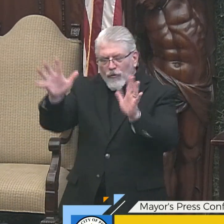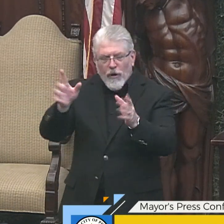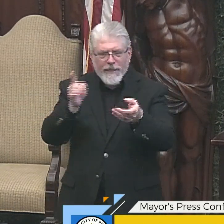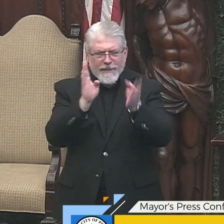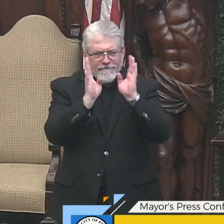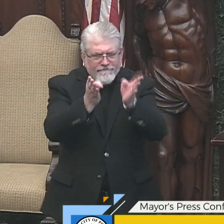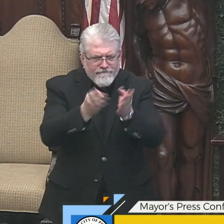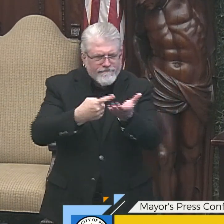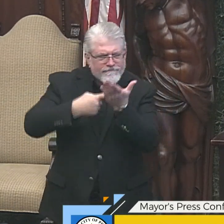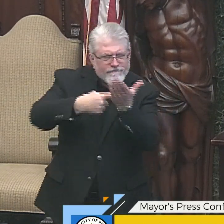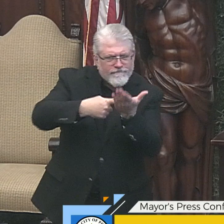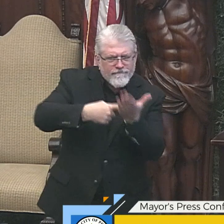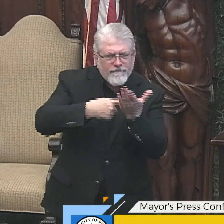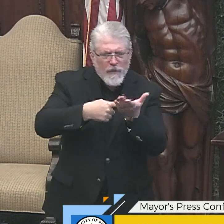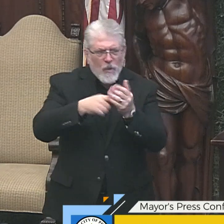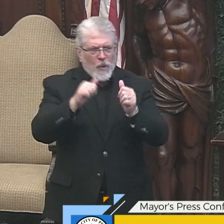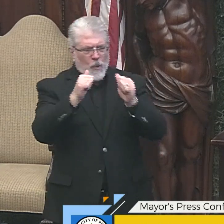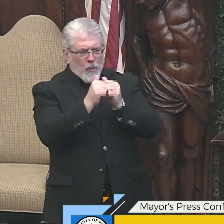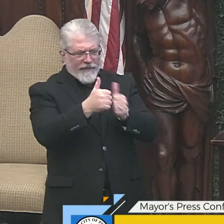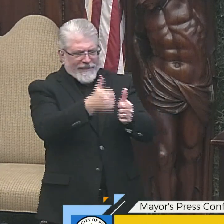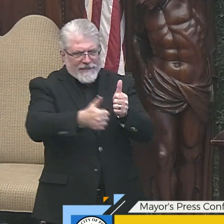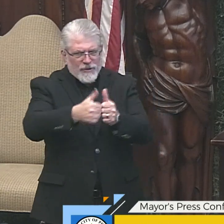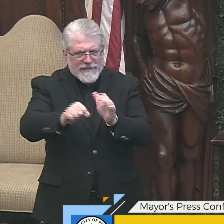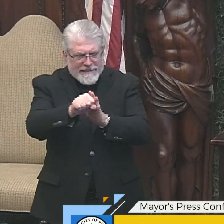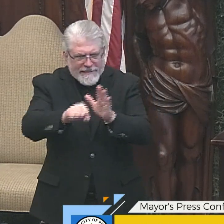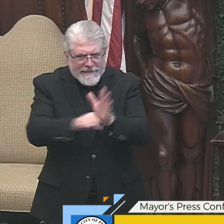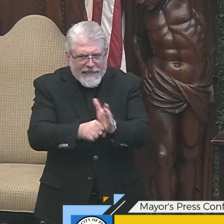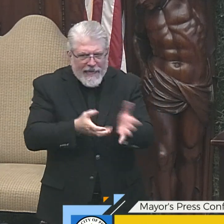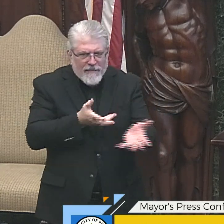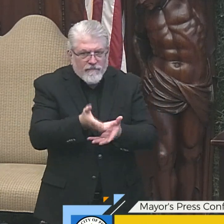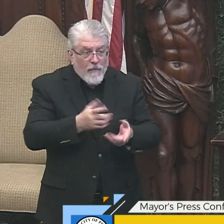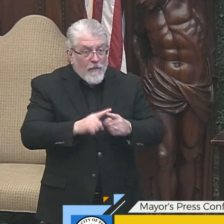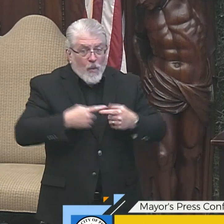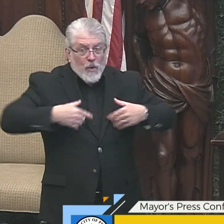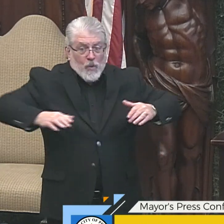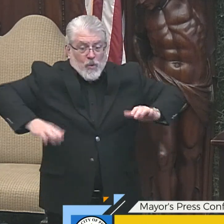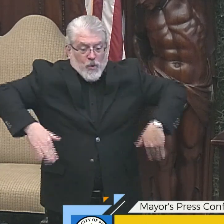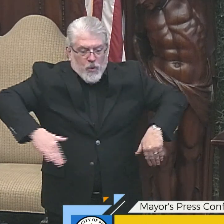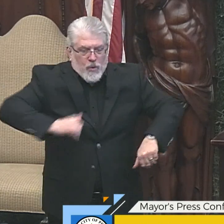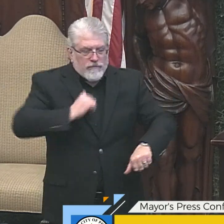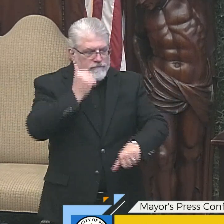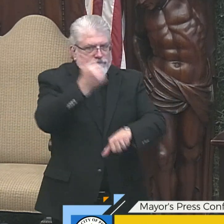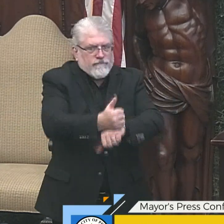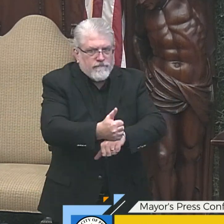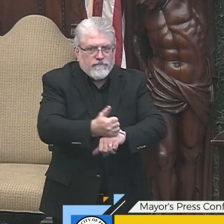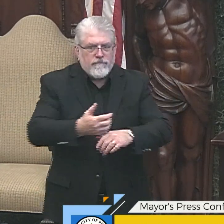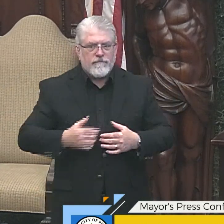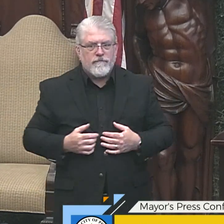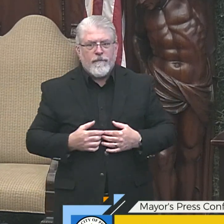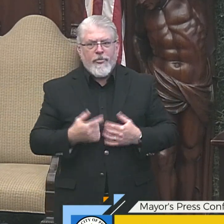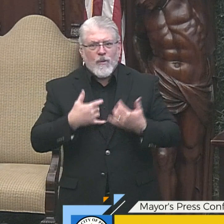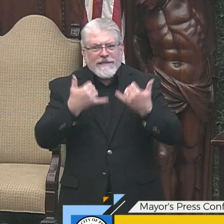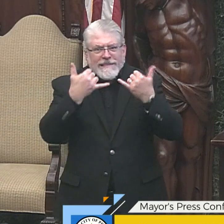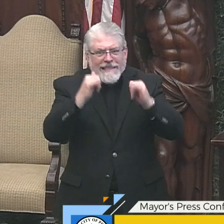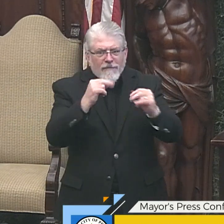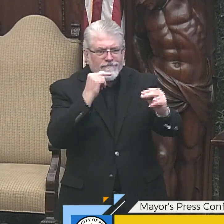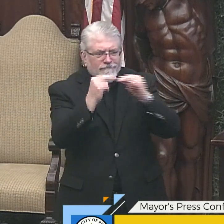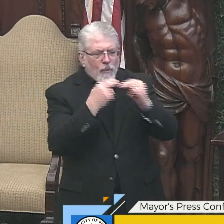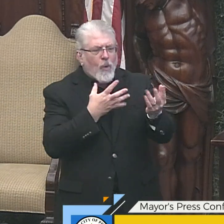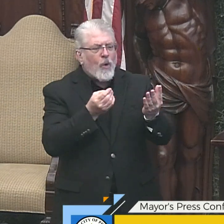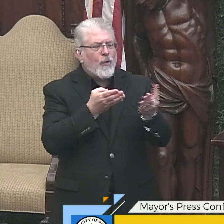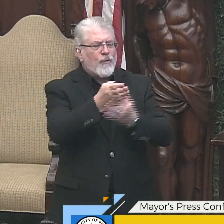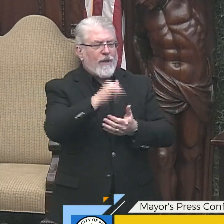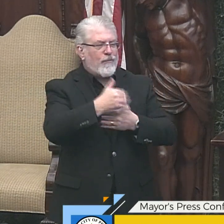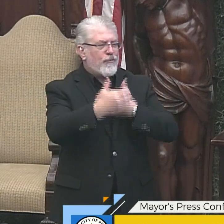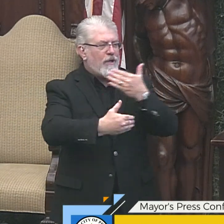delegation, and there's really nothing that's finished at this point yet. But I just want to, in the big picture of things, this has got to be a